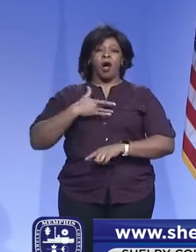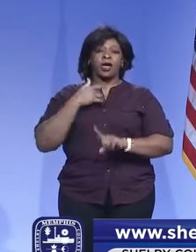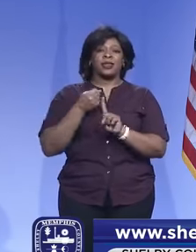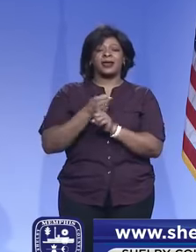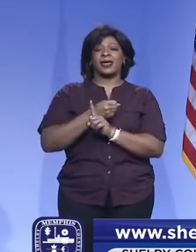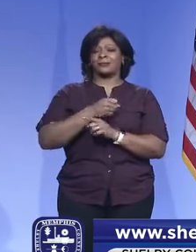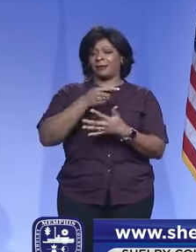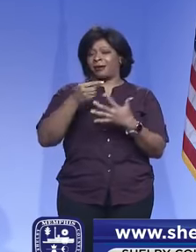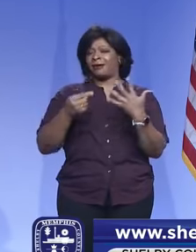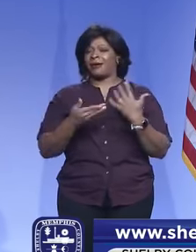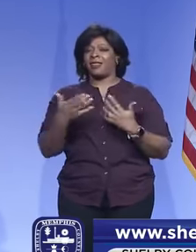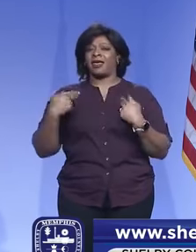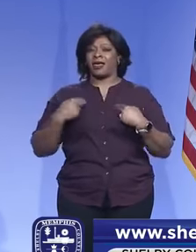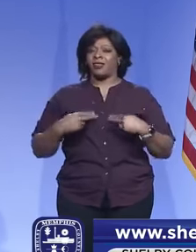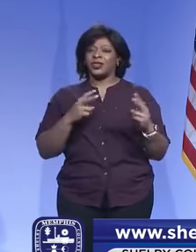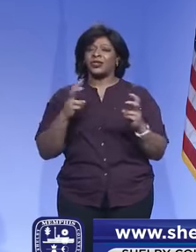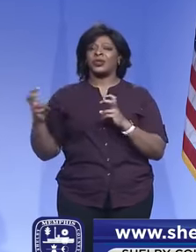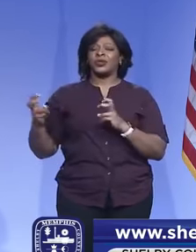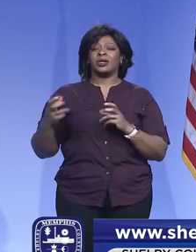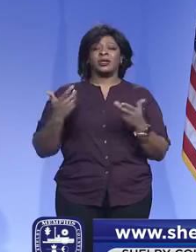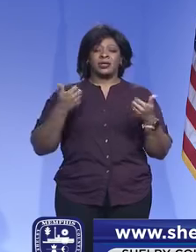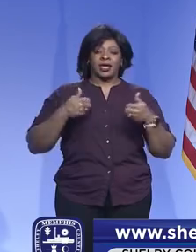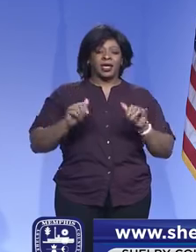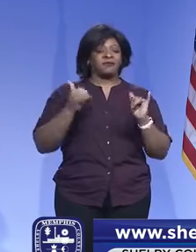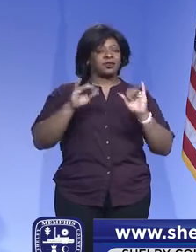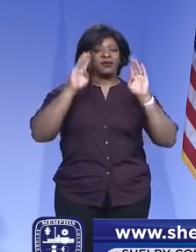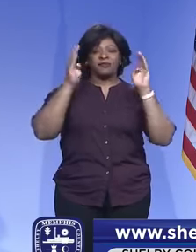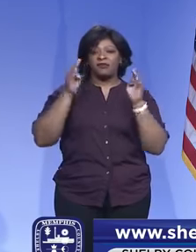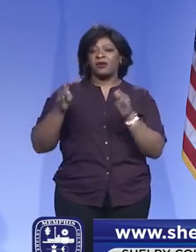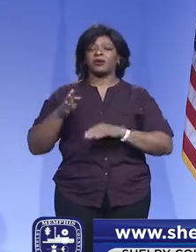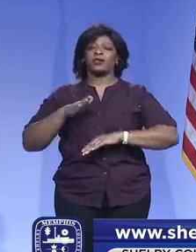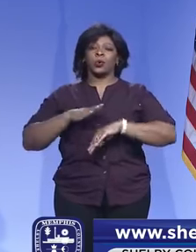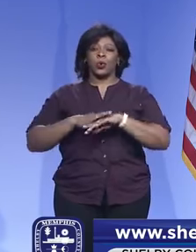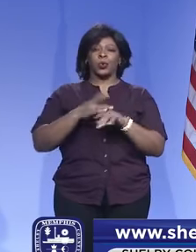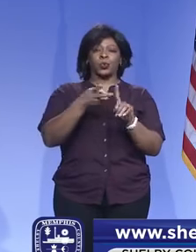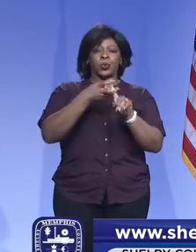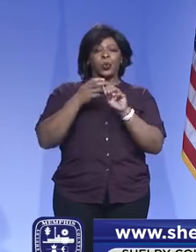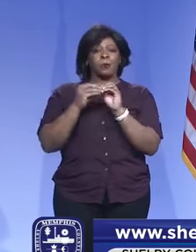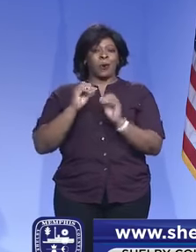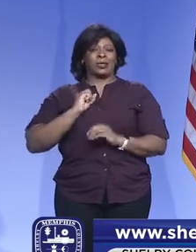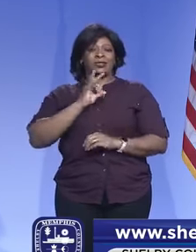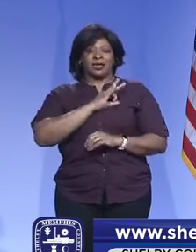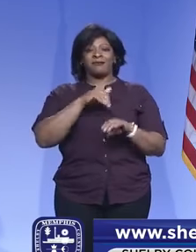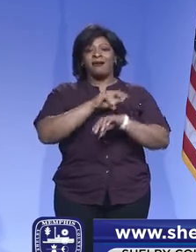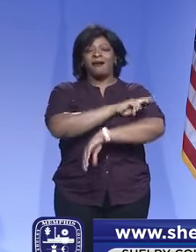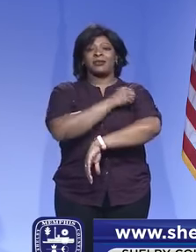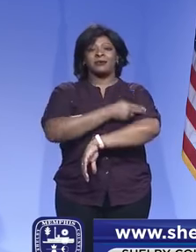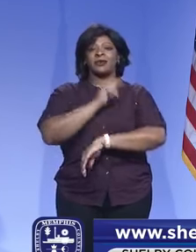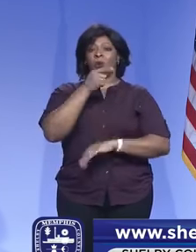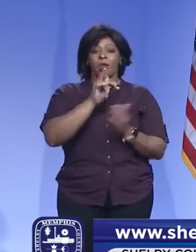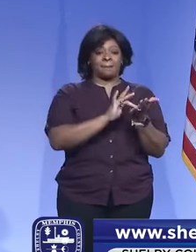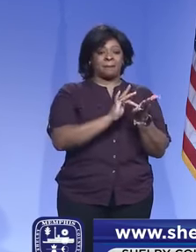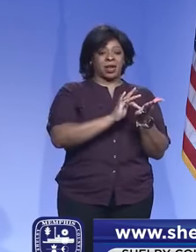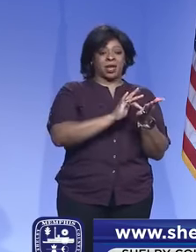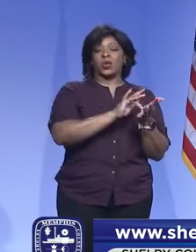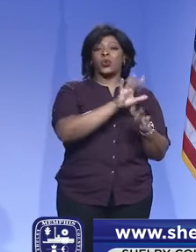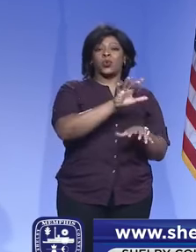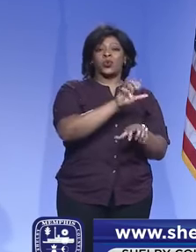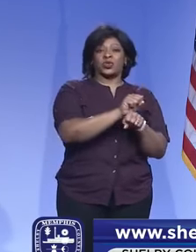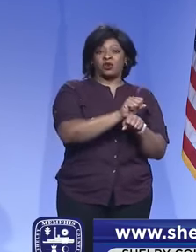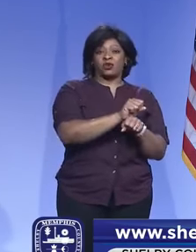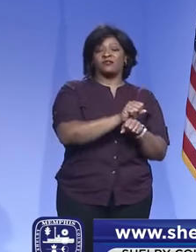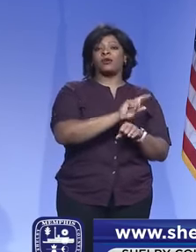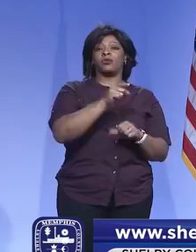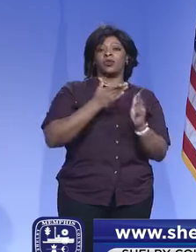things. And there are some efforts underway to really focus on recruiting staffing, not only through the Medical Reserve Corps, but